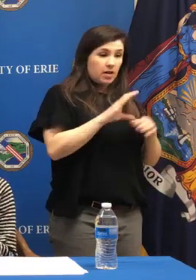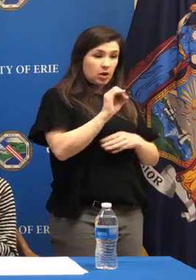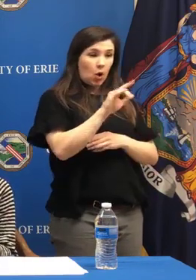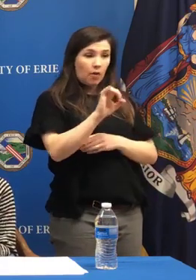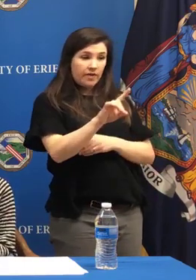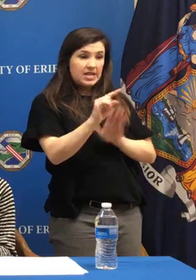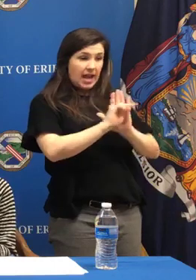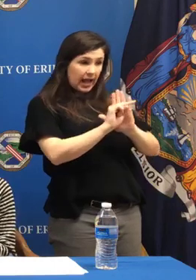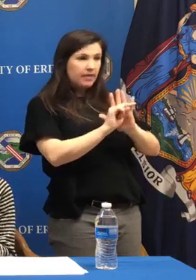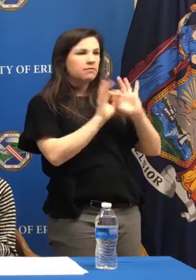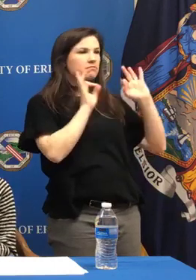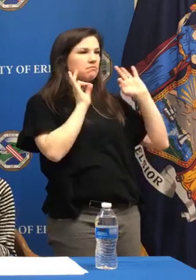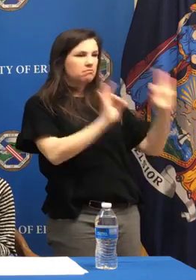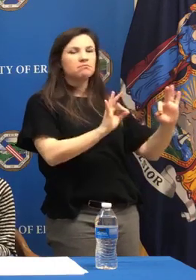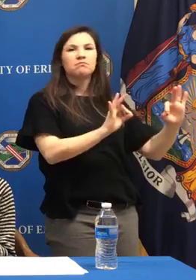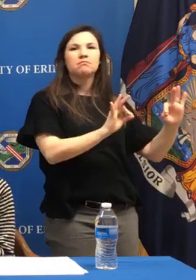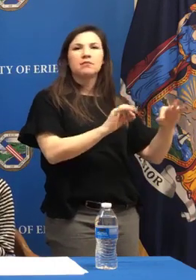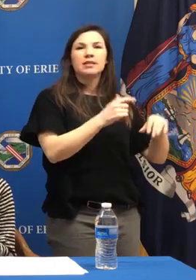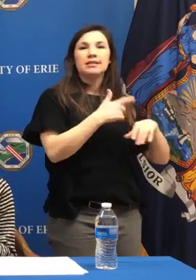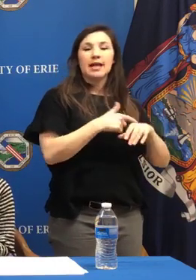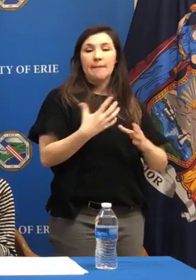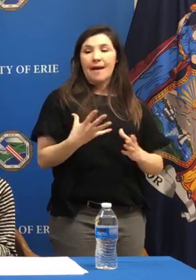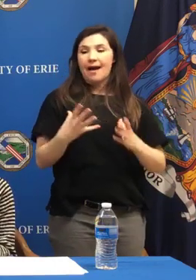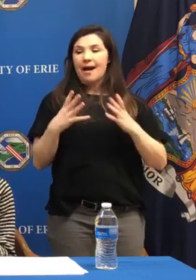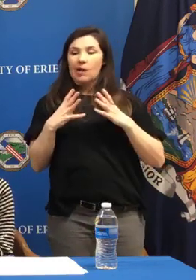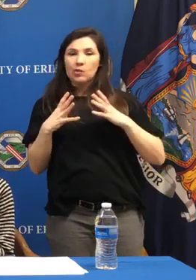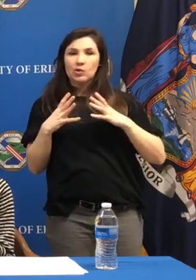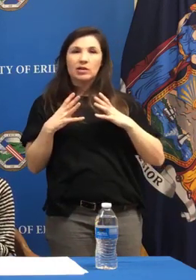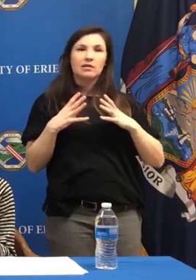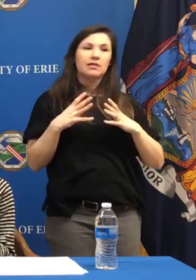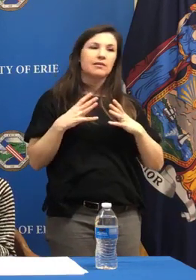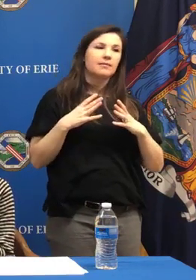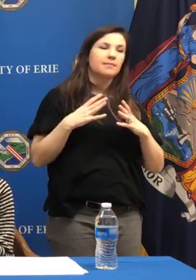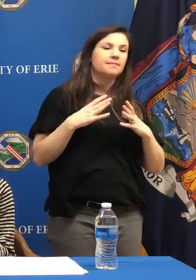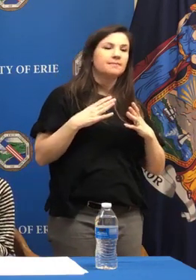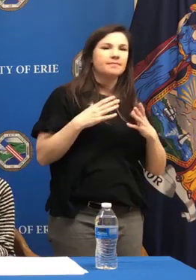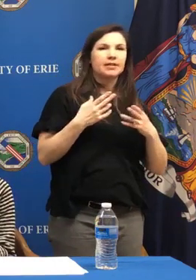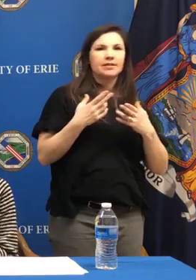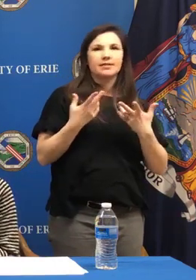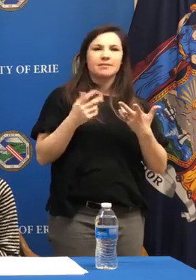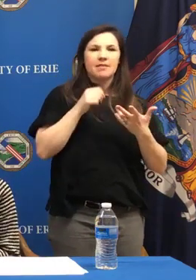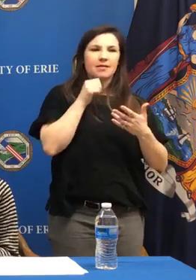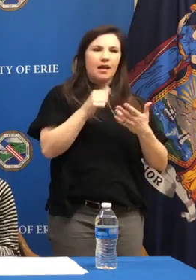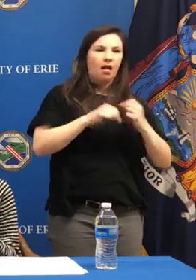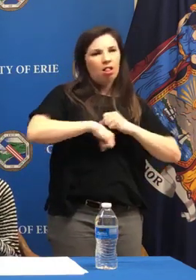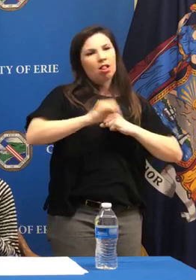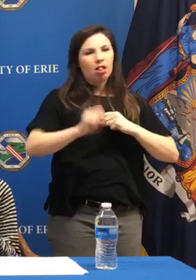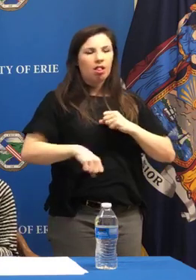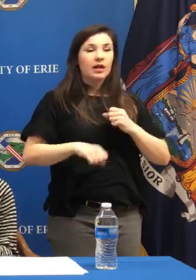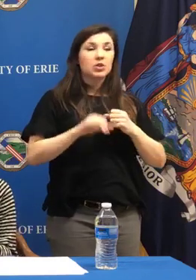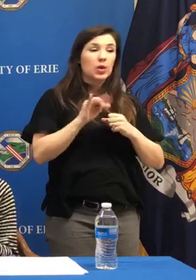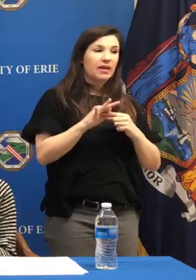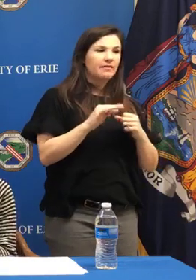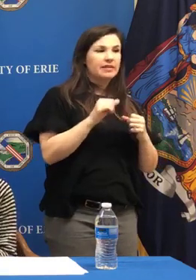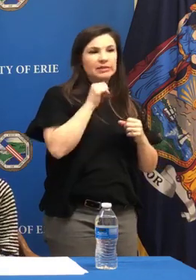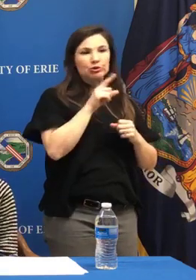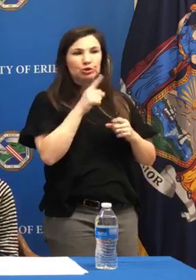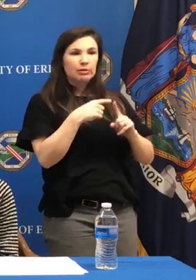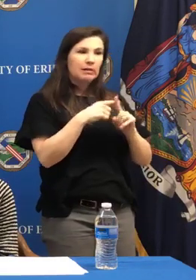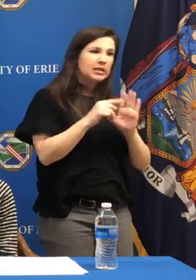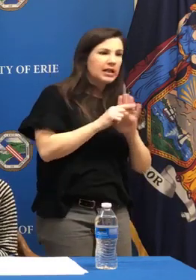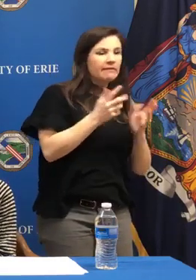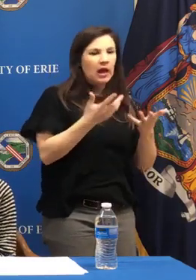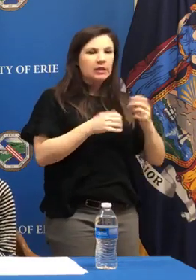then the time that they have out may not be as long as otherwise. So again, we're also